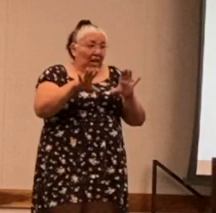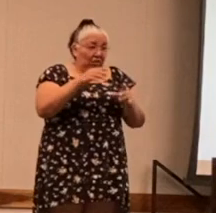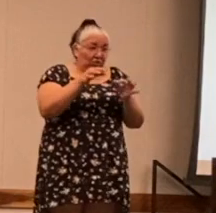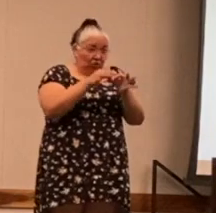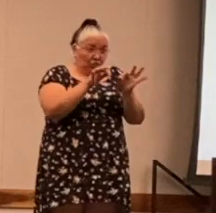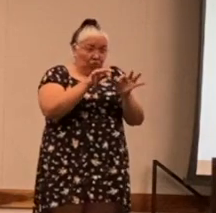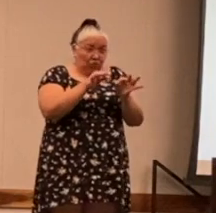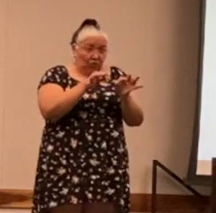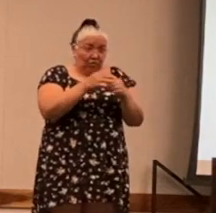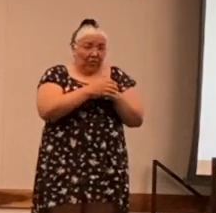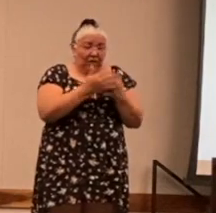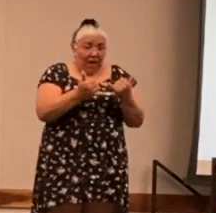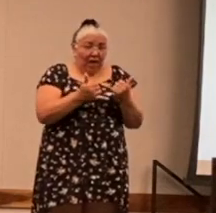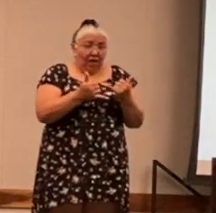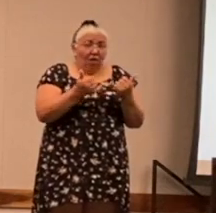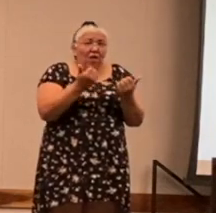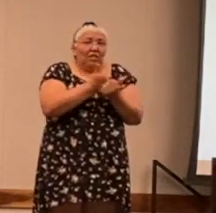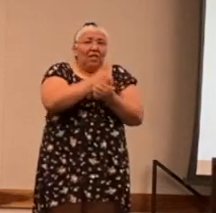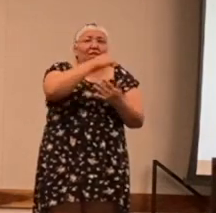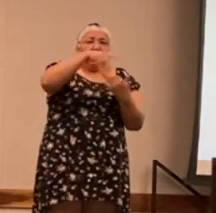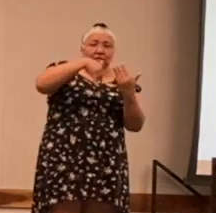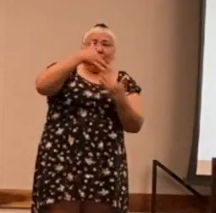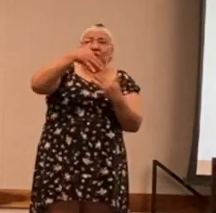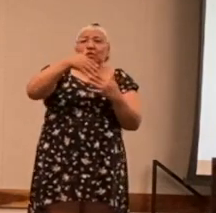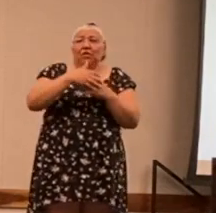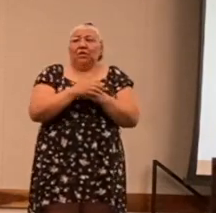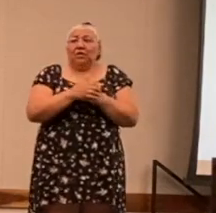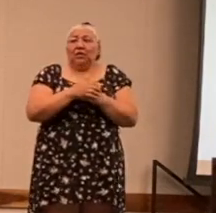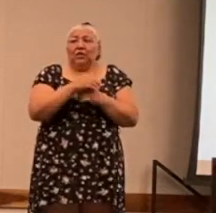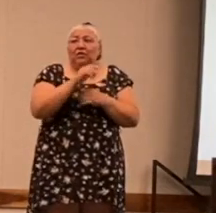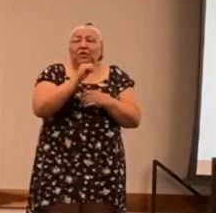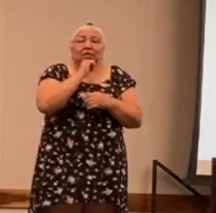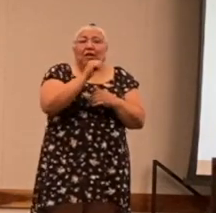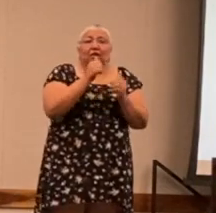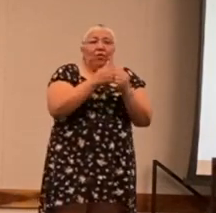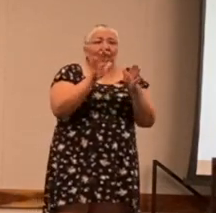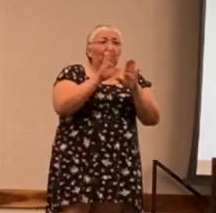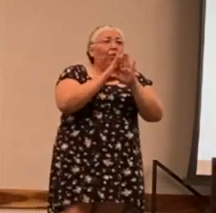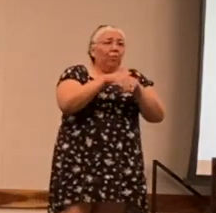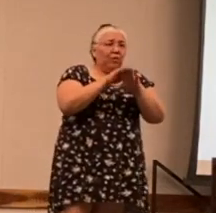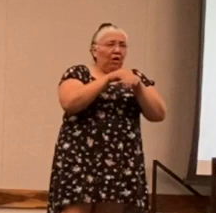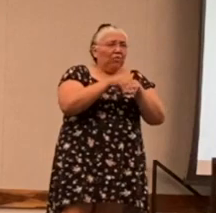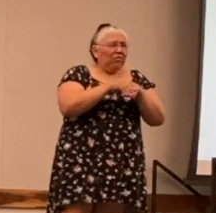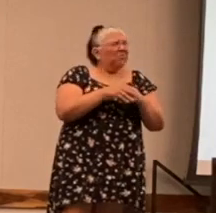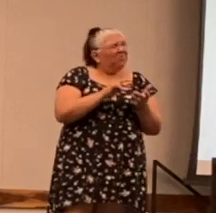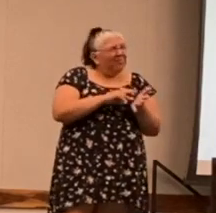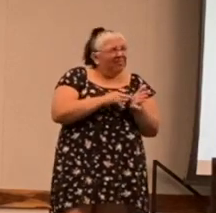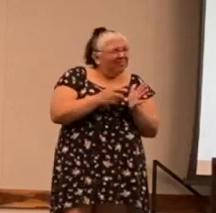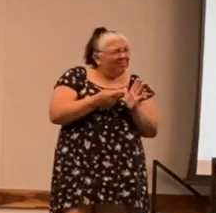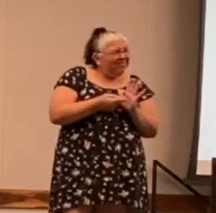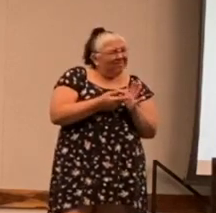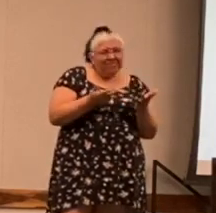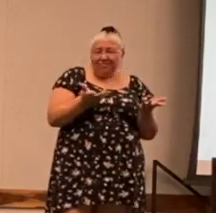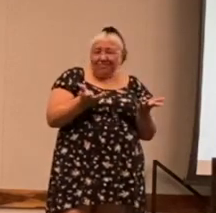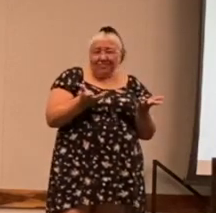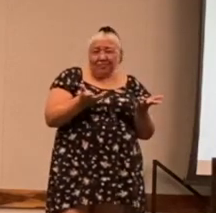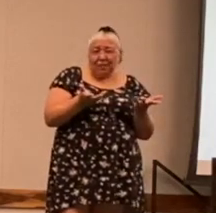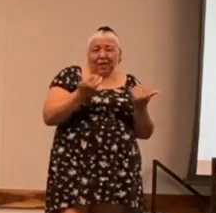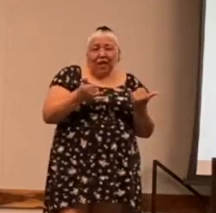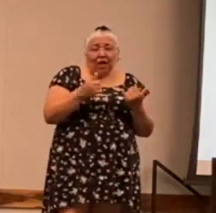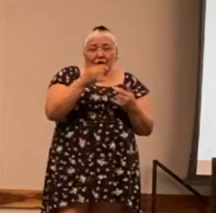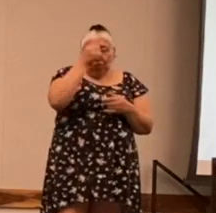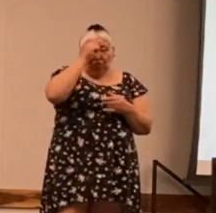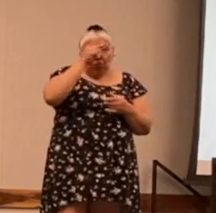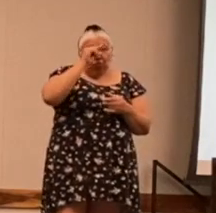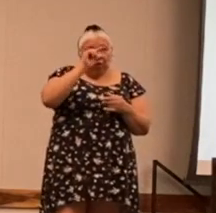So love for one another must not be without hypocrisy. What does that mean? Right? So the Greek word